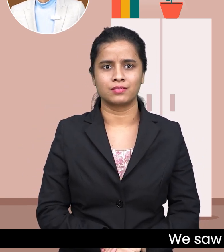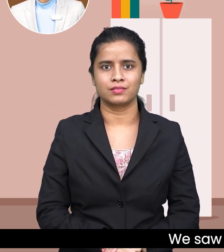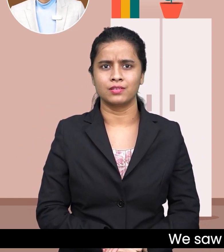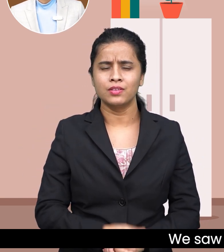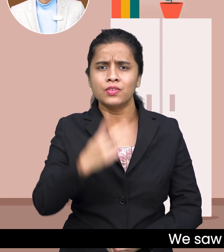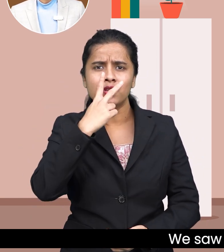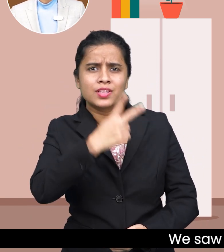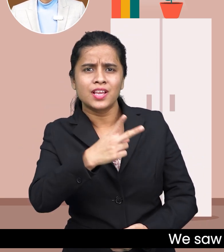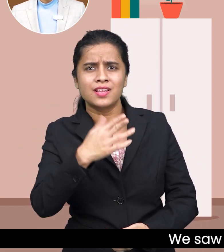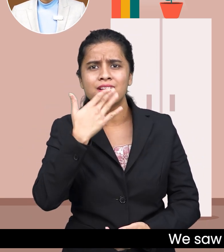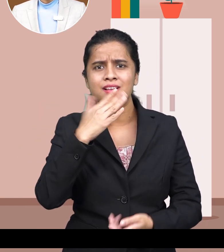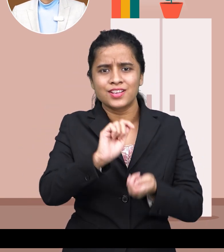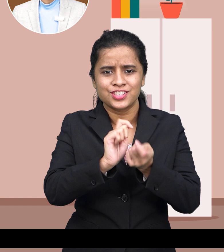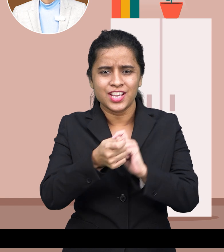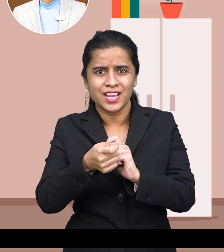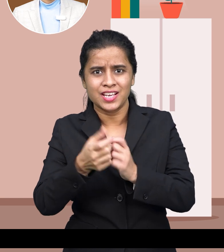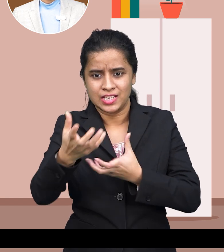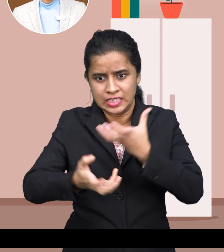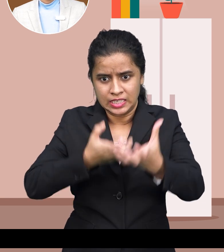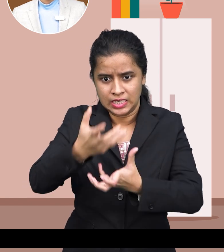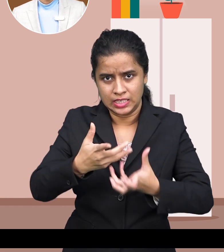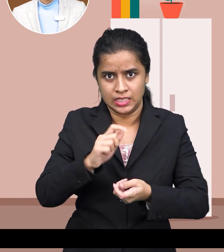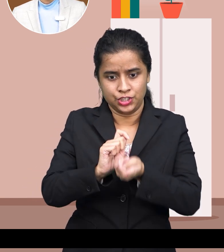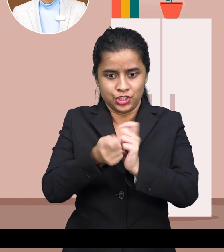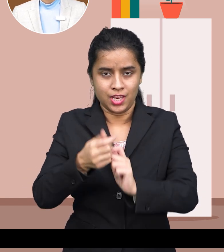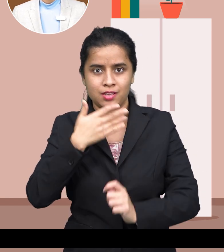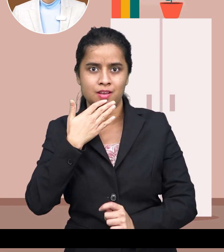We saw that the color changes on heating.